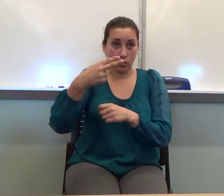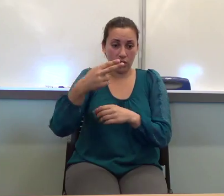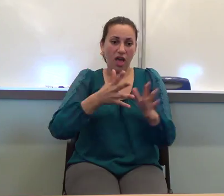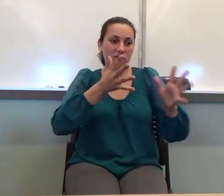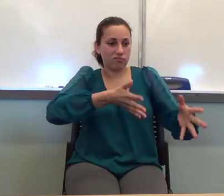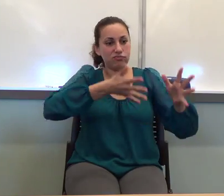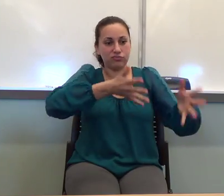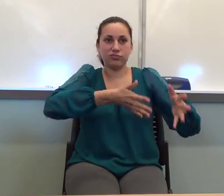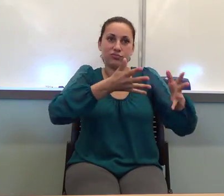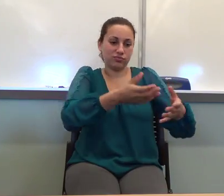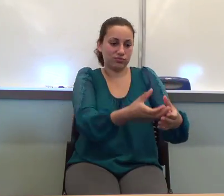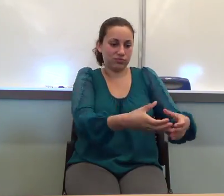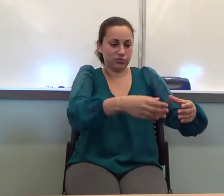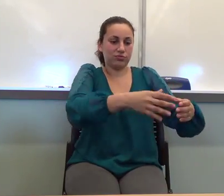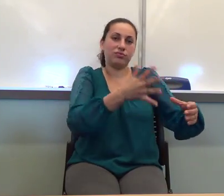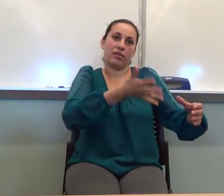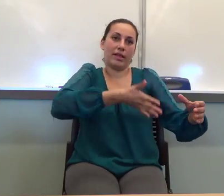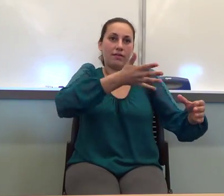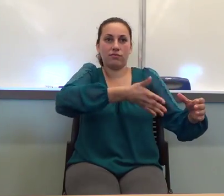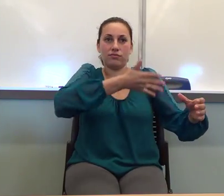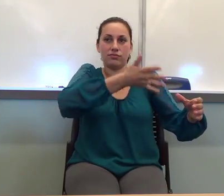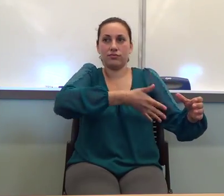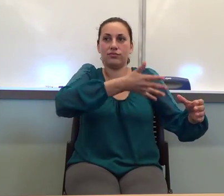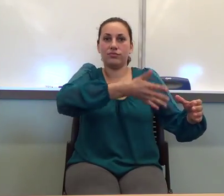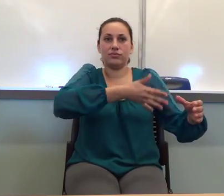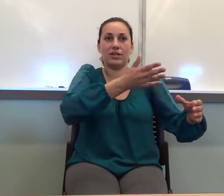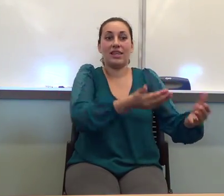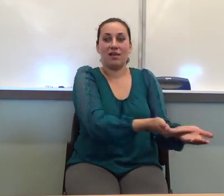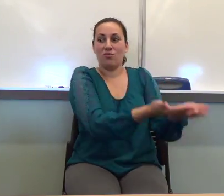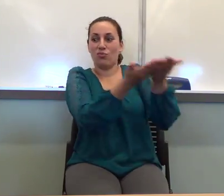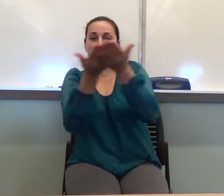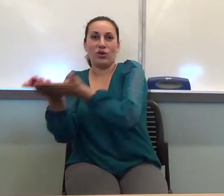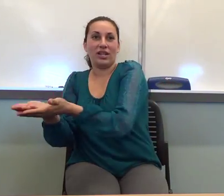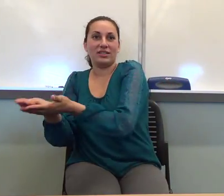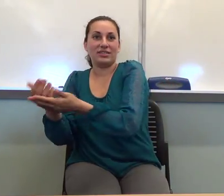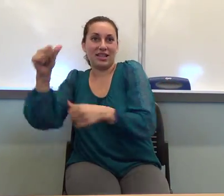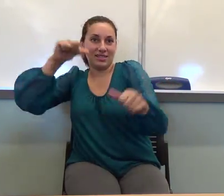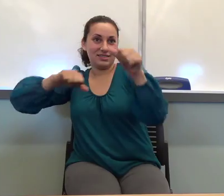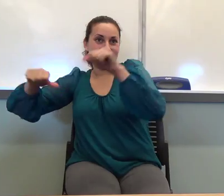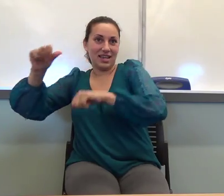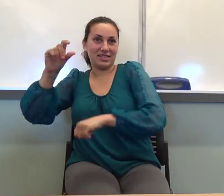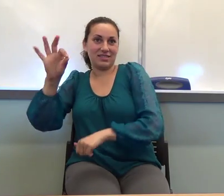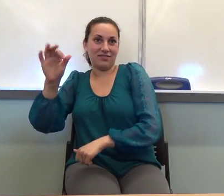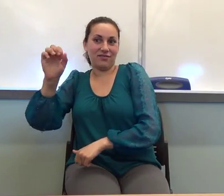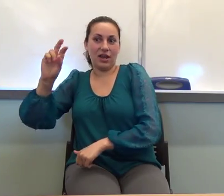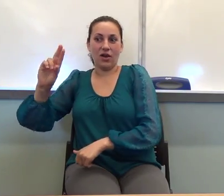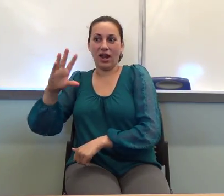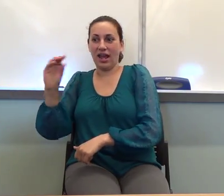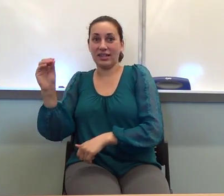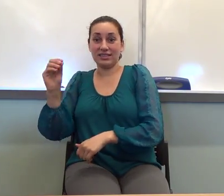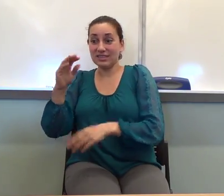a couple days, and then bring it to the science fair. And that really impresses the kids, I'll tell